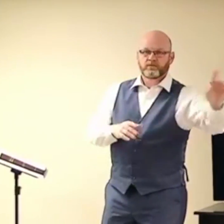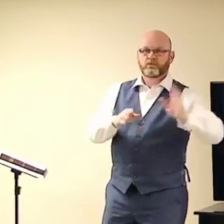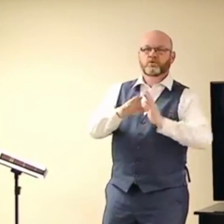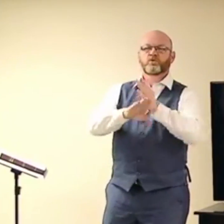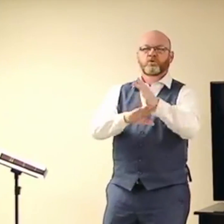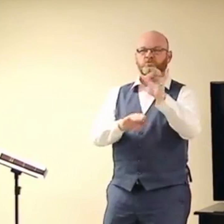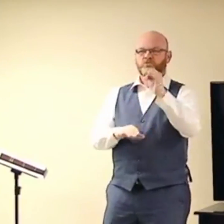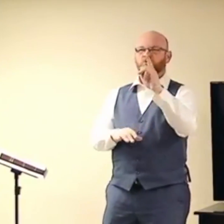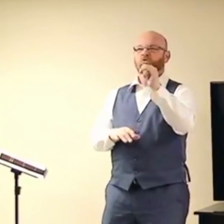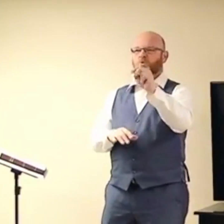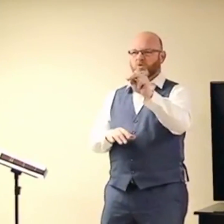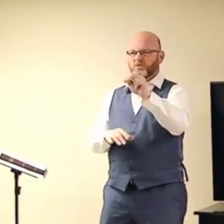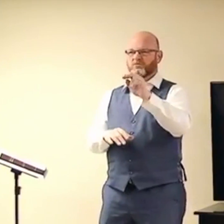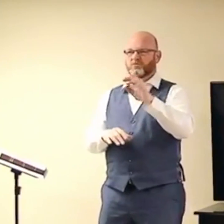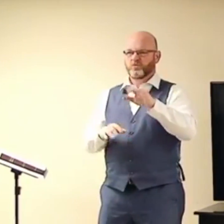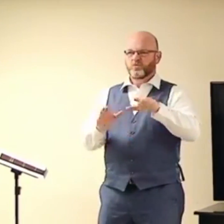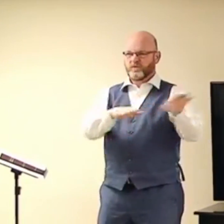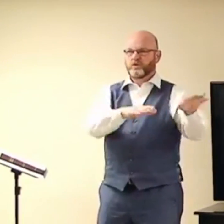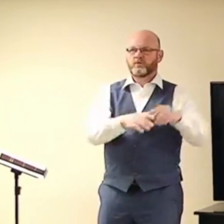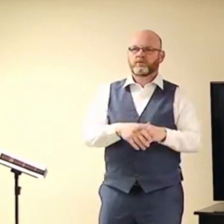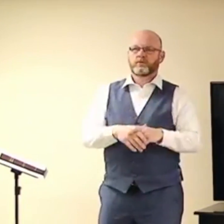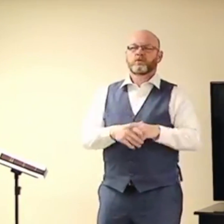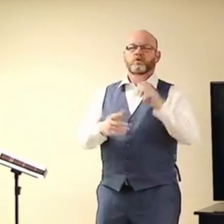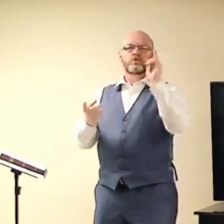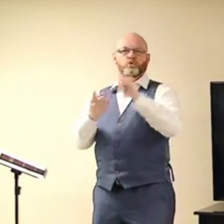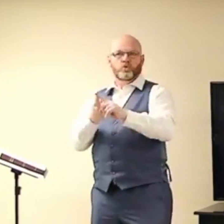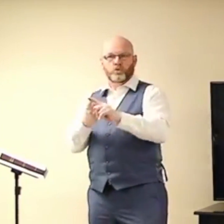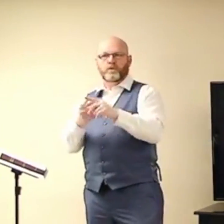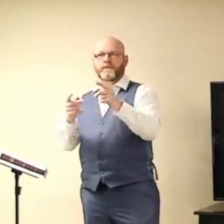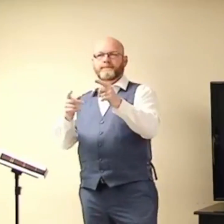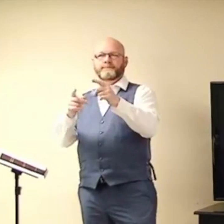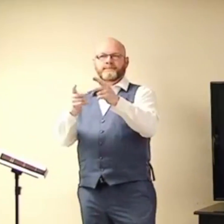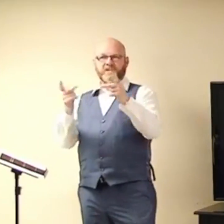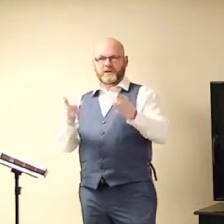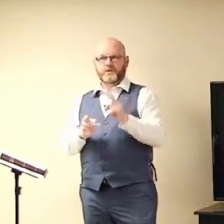Jesus then went back across the Jordan to the